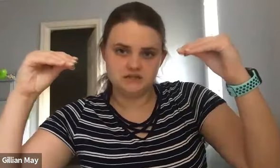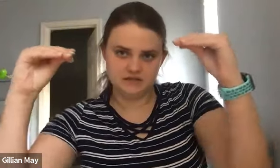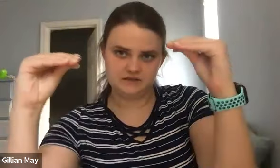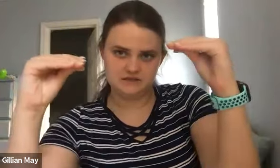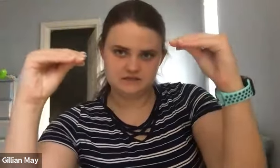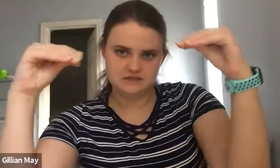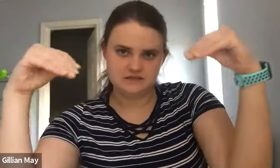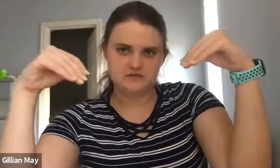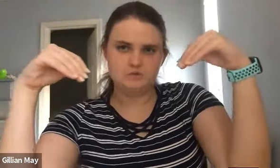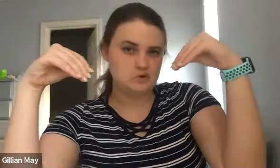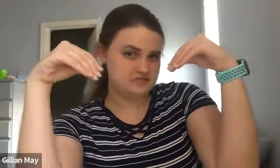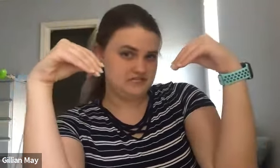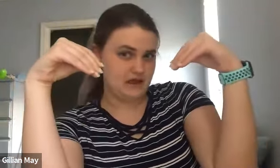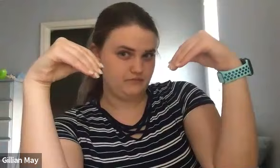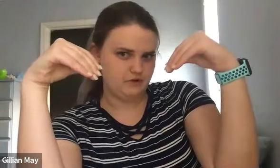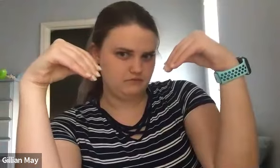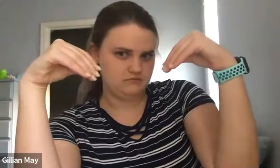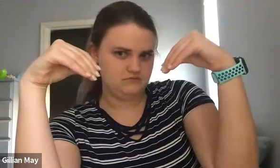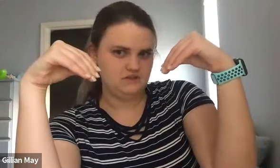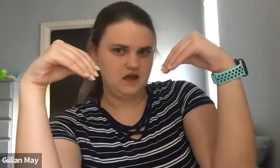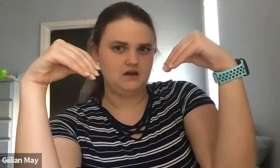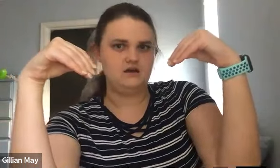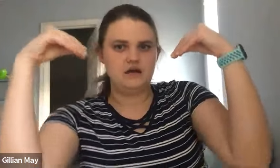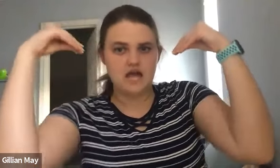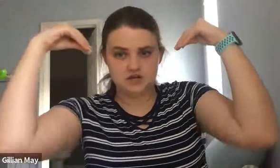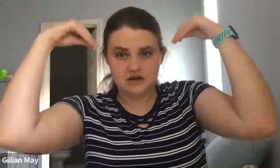like this, a little more down though. Yeah. And you're going to have